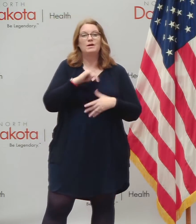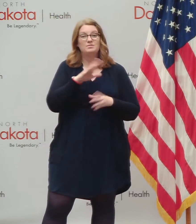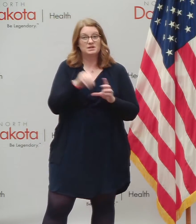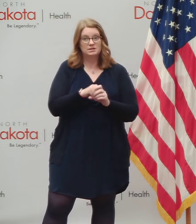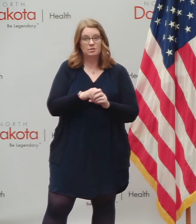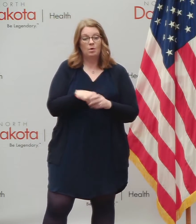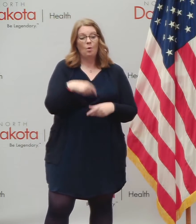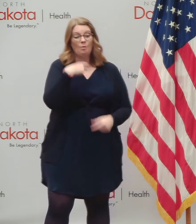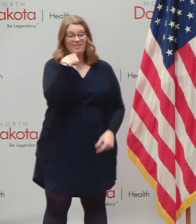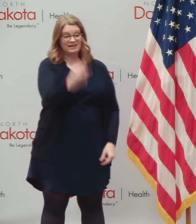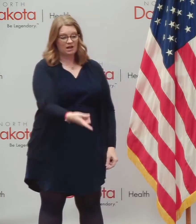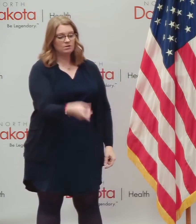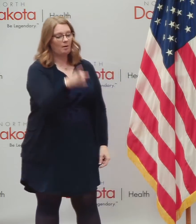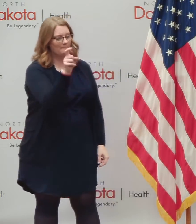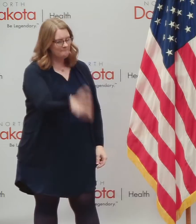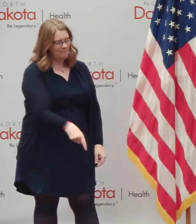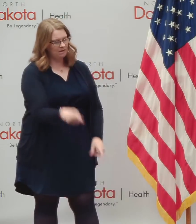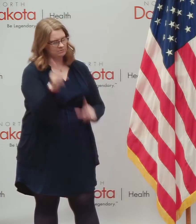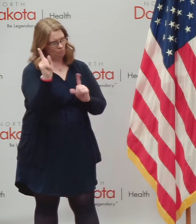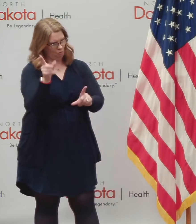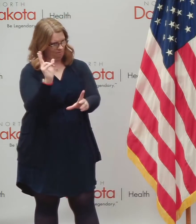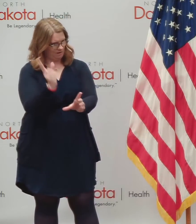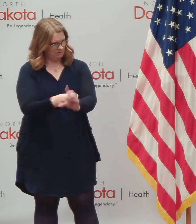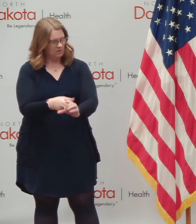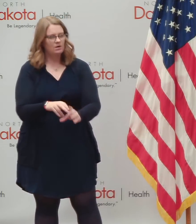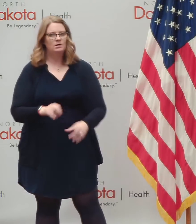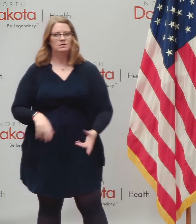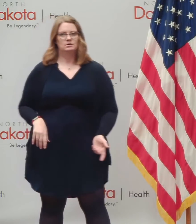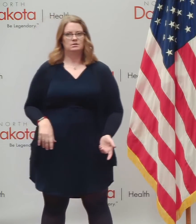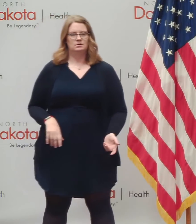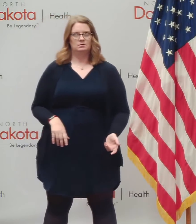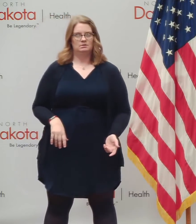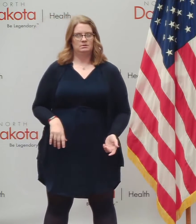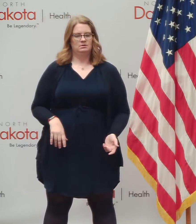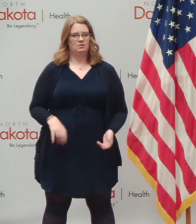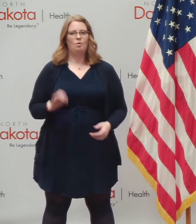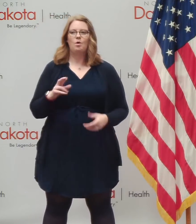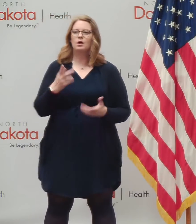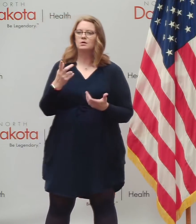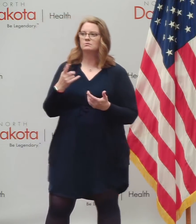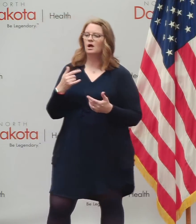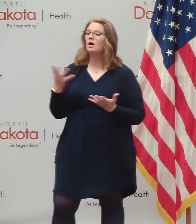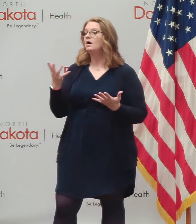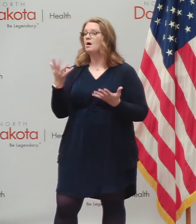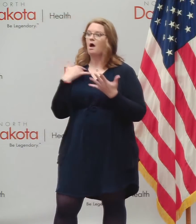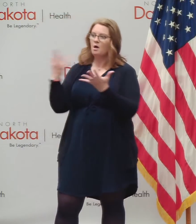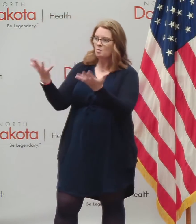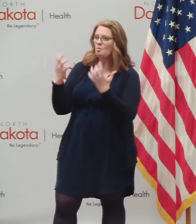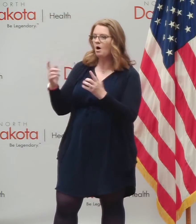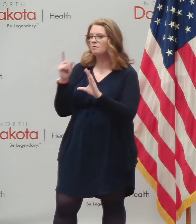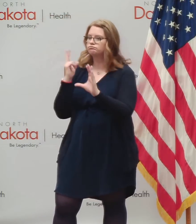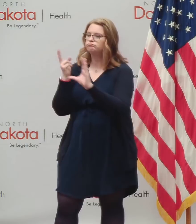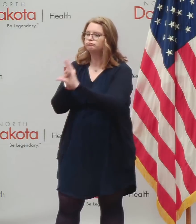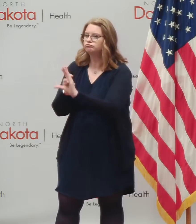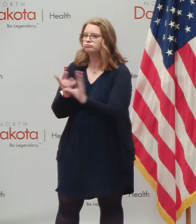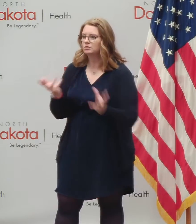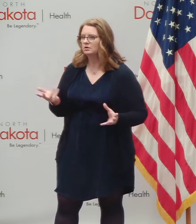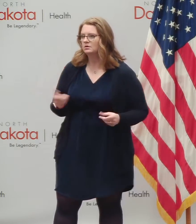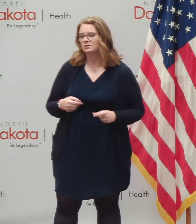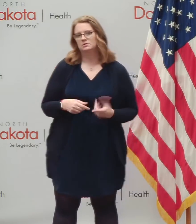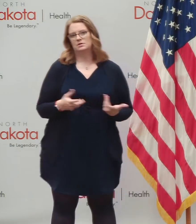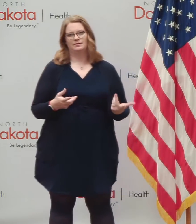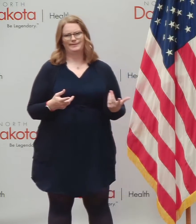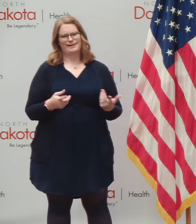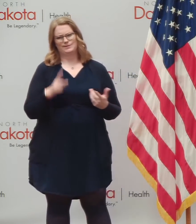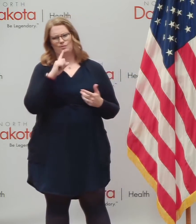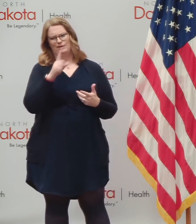to do it, or when you really wanted to do it? And I think we know the answer to that. It's as old as human history is, and it doesn't matter